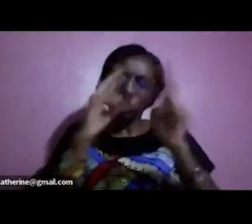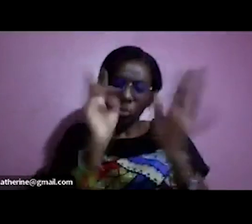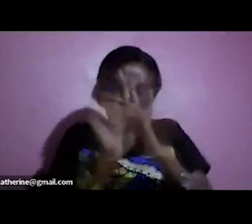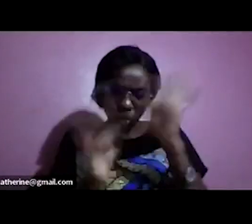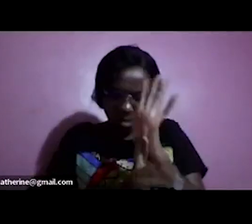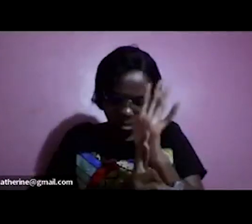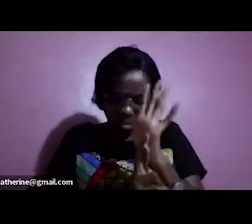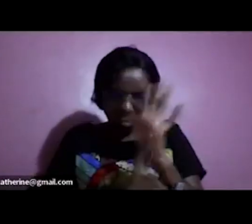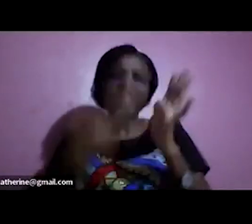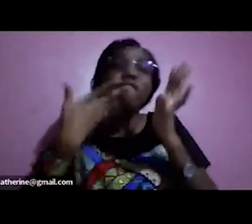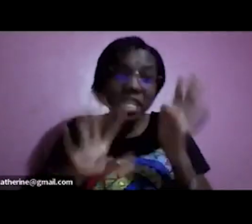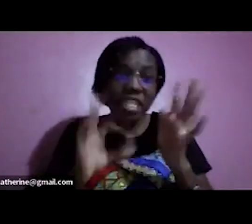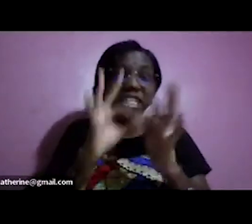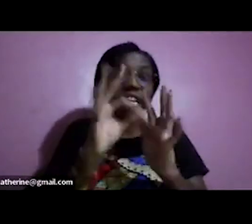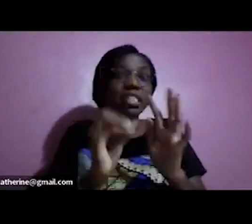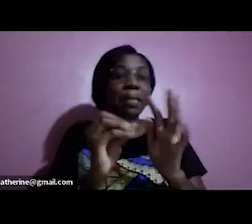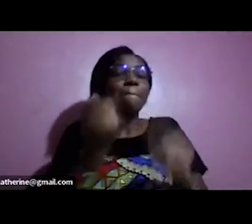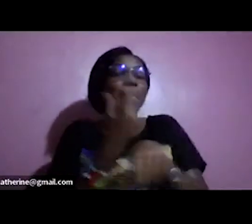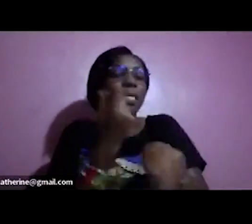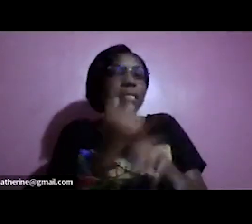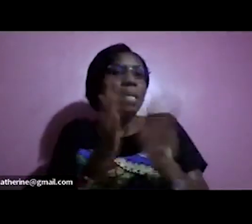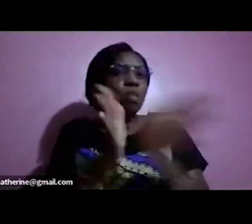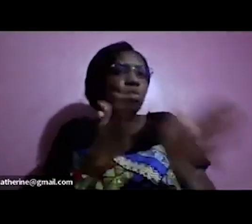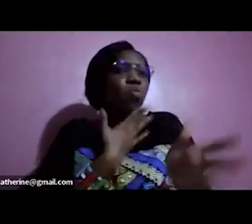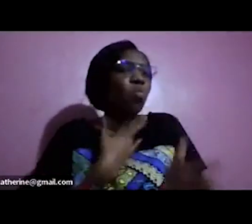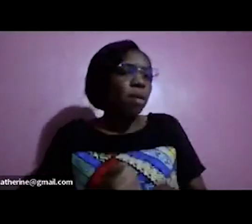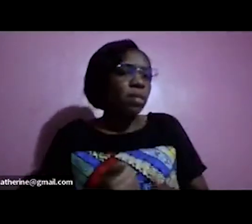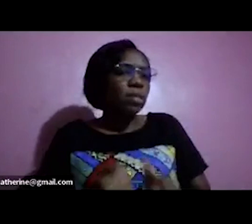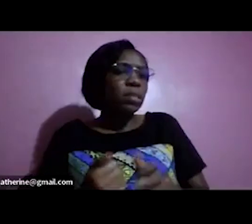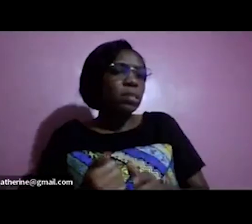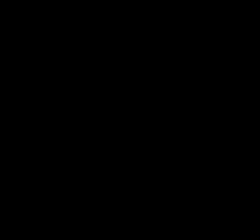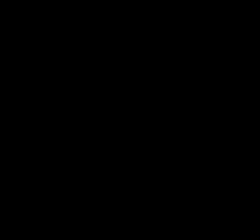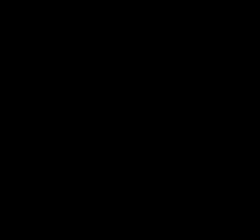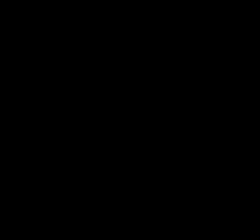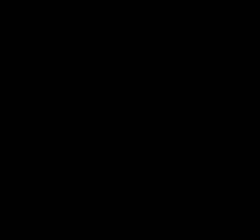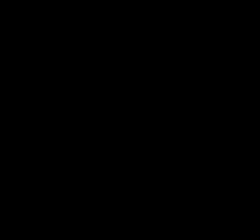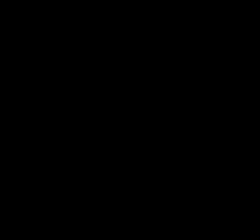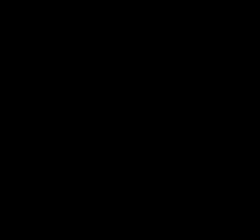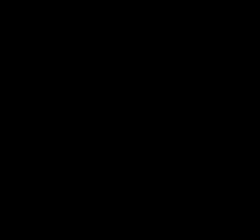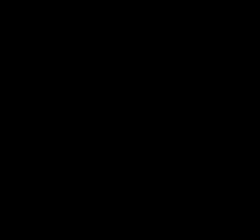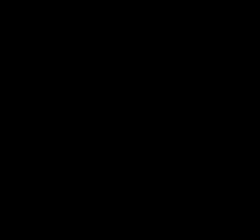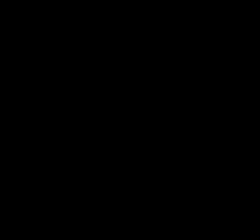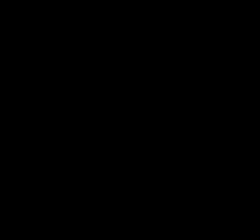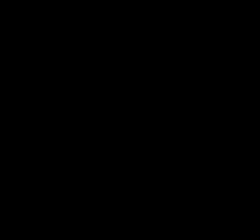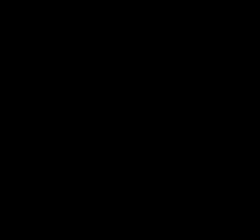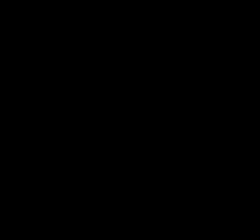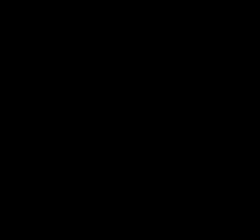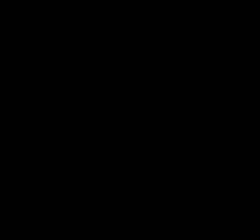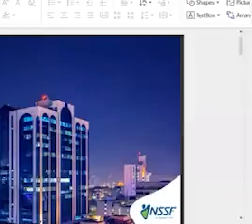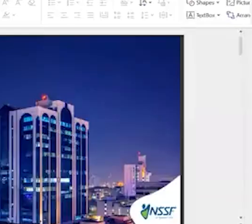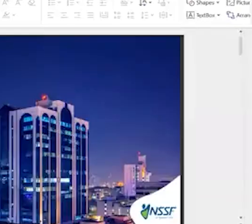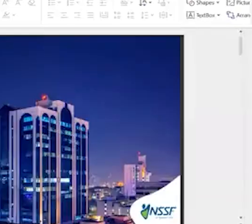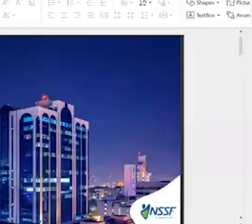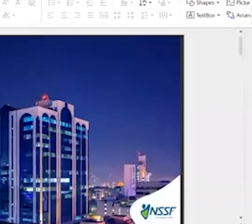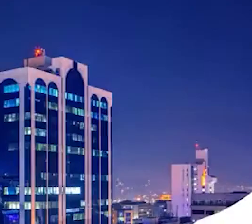want to do just that uh we are kind enough to share my slides i work with the nssf and uh i'm